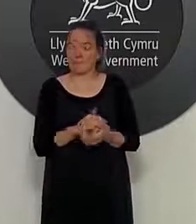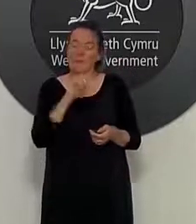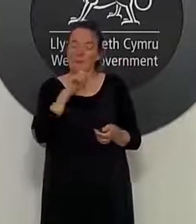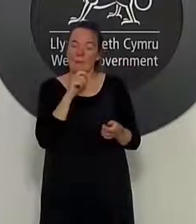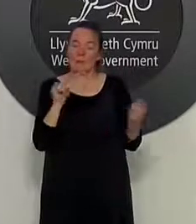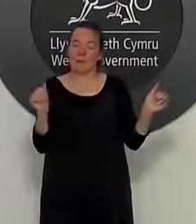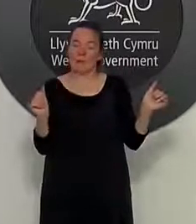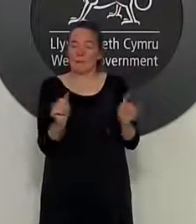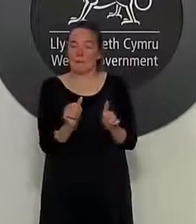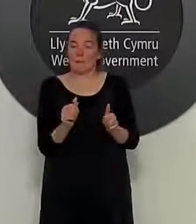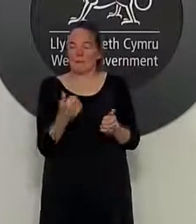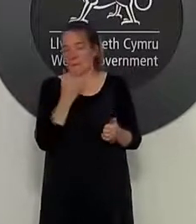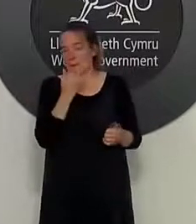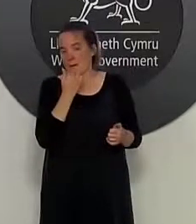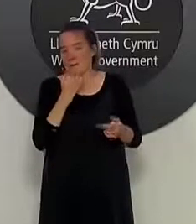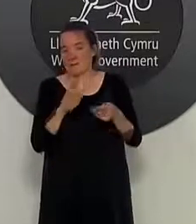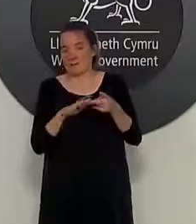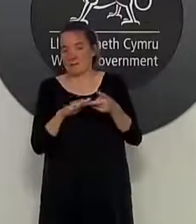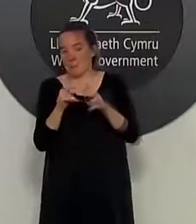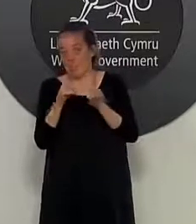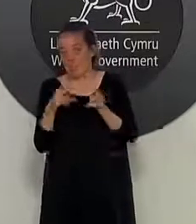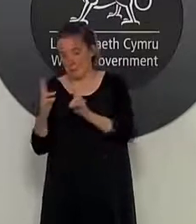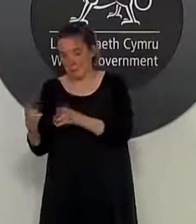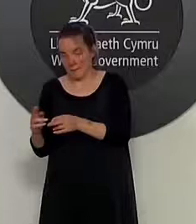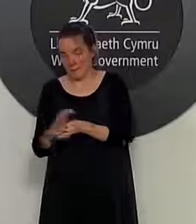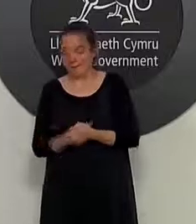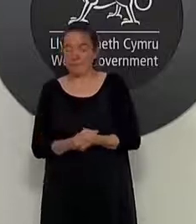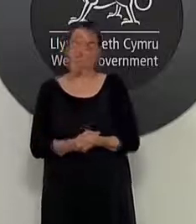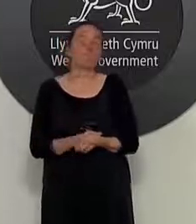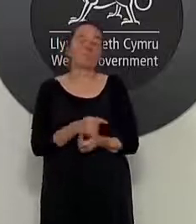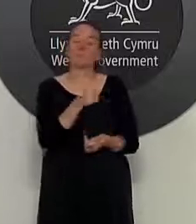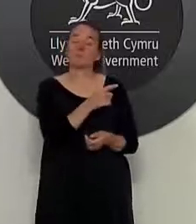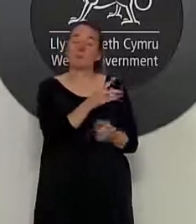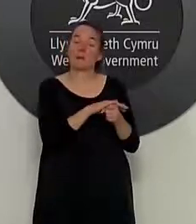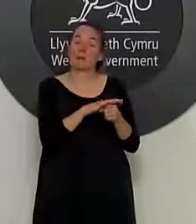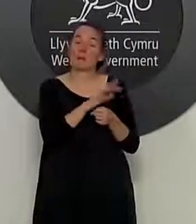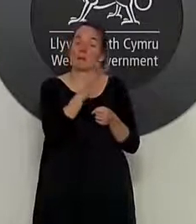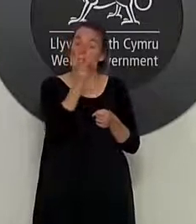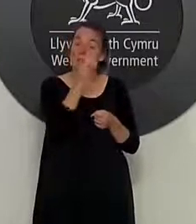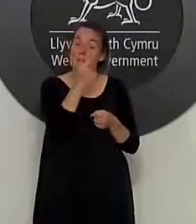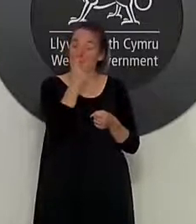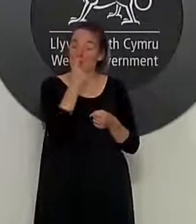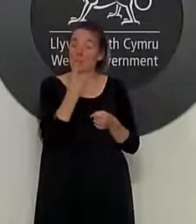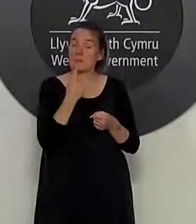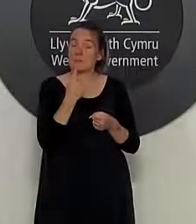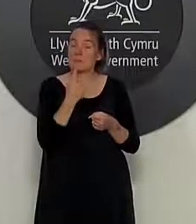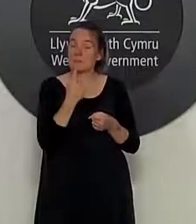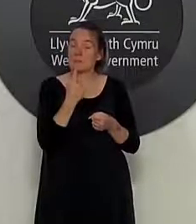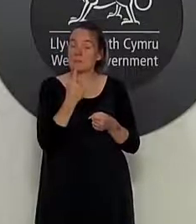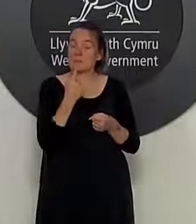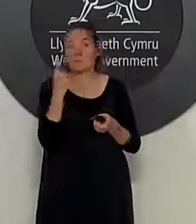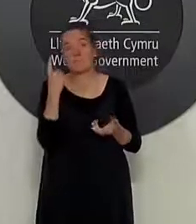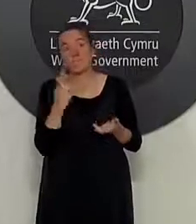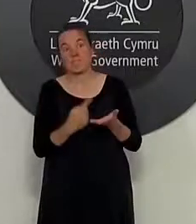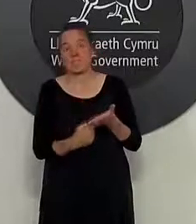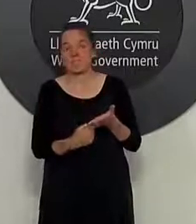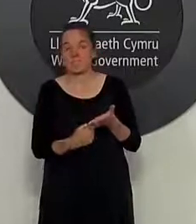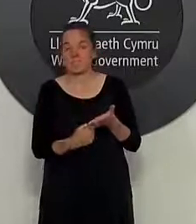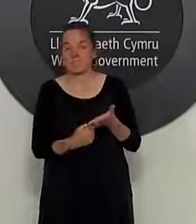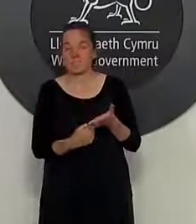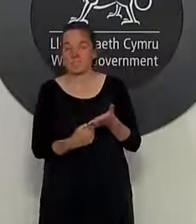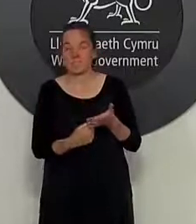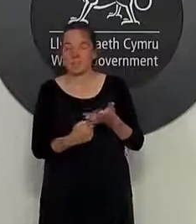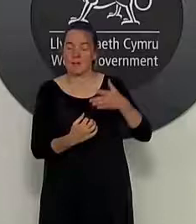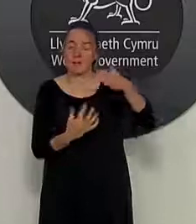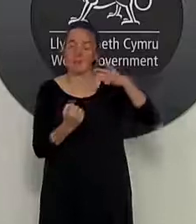area. And the local authority could decide to set effectively a